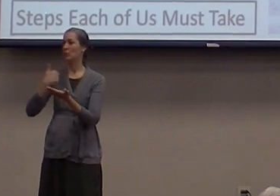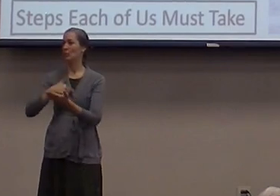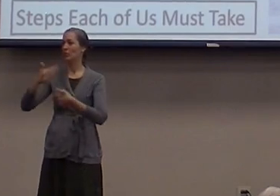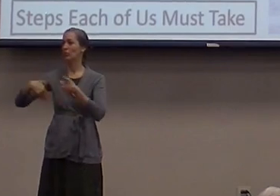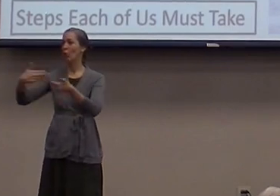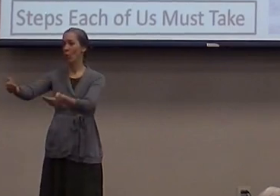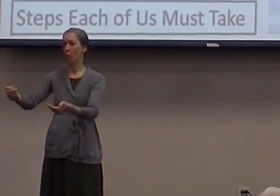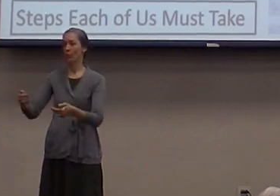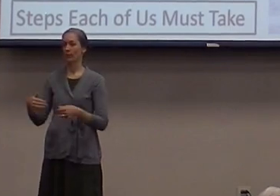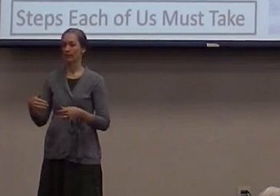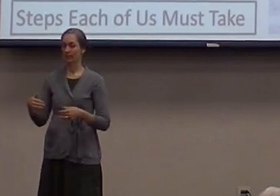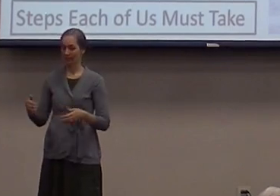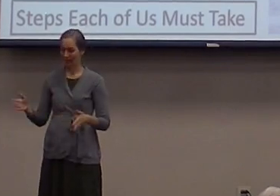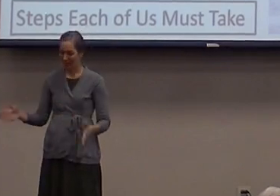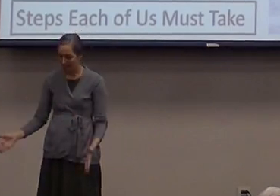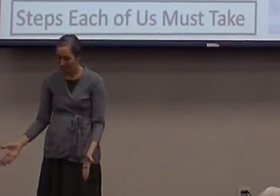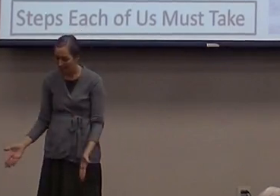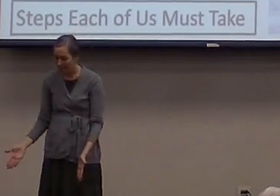Lift up.